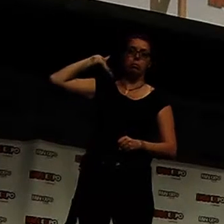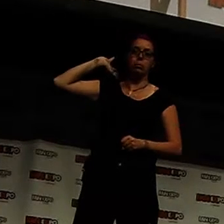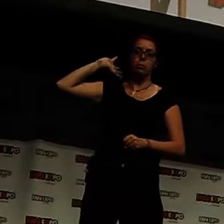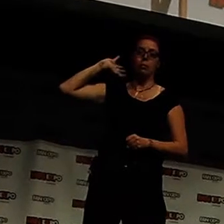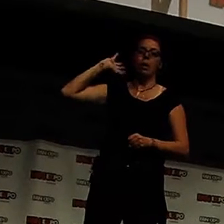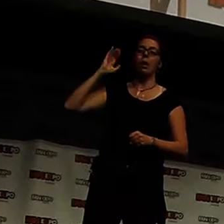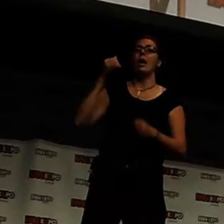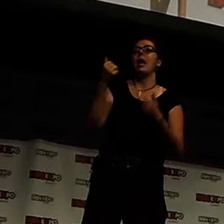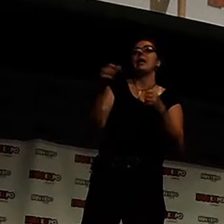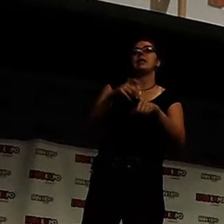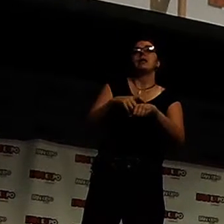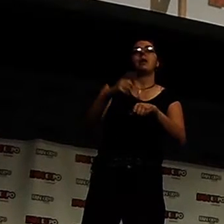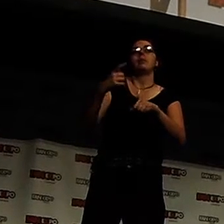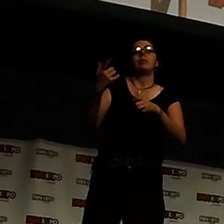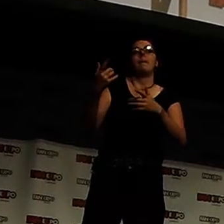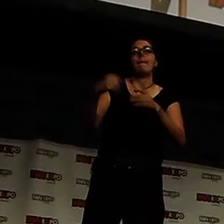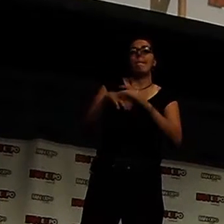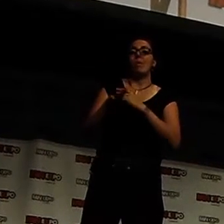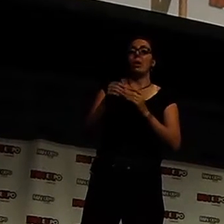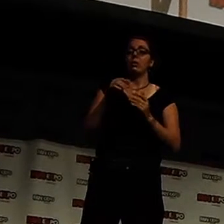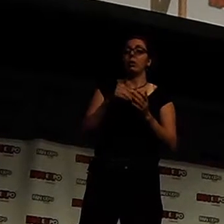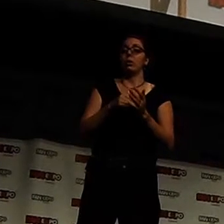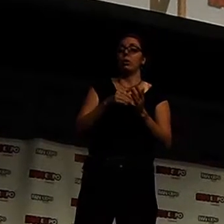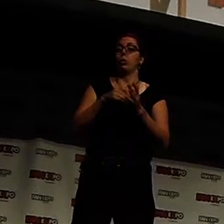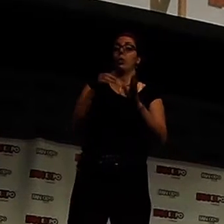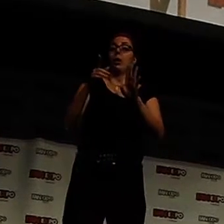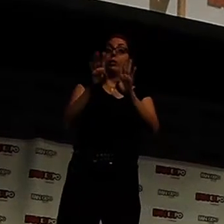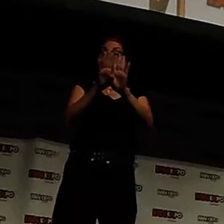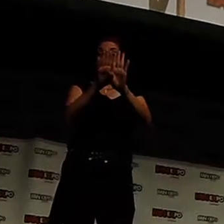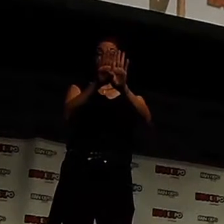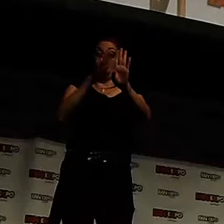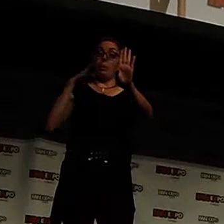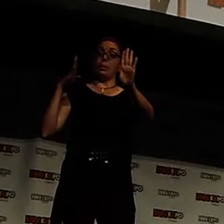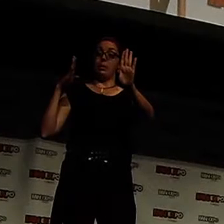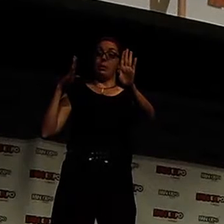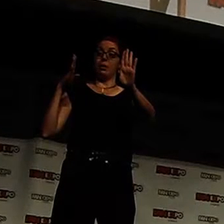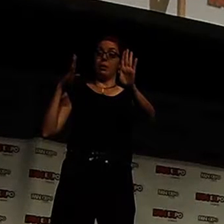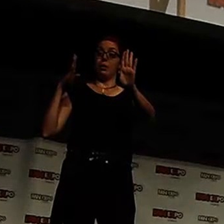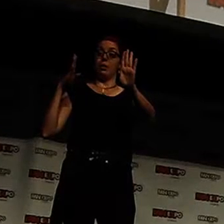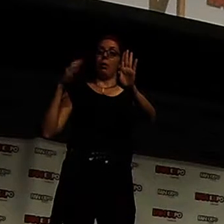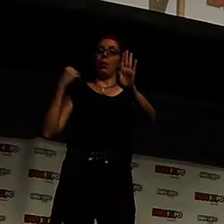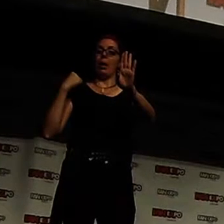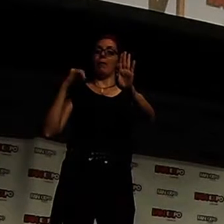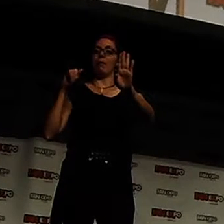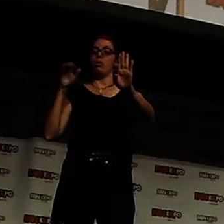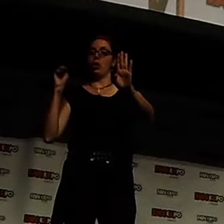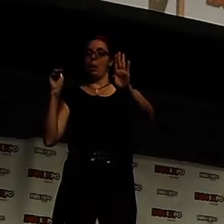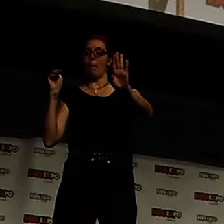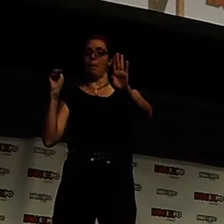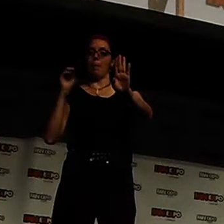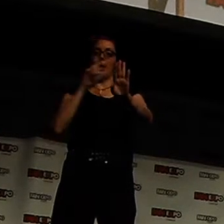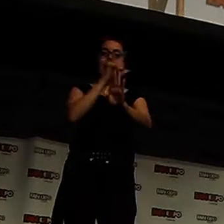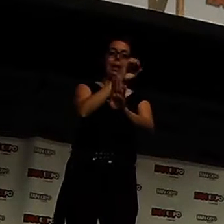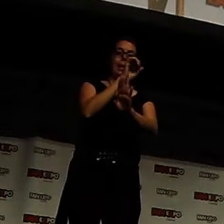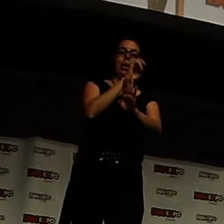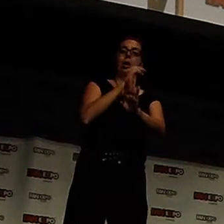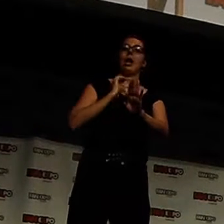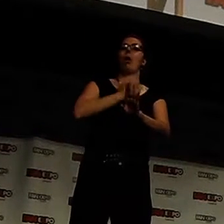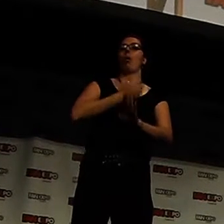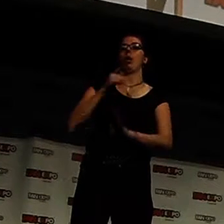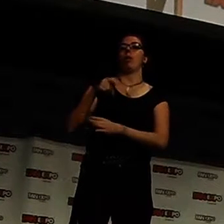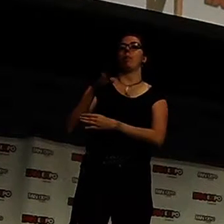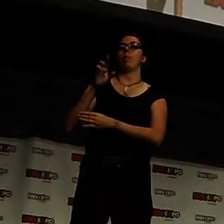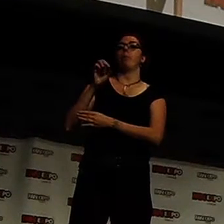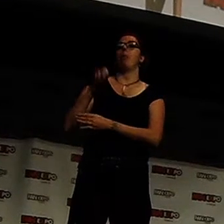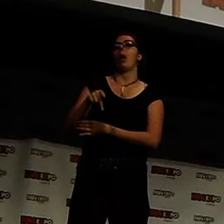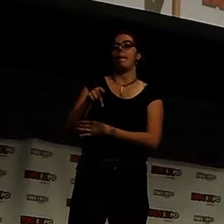Who, like we have Liam and Jim, our prop guys, who are standing with ropes either side of it. You know, it's